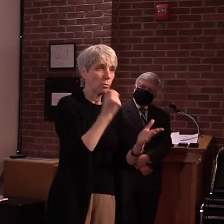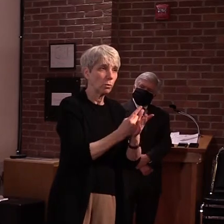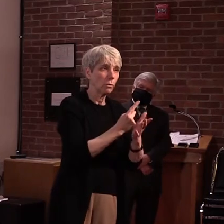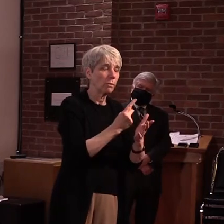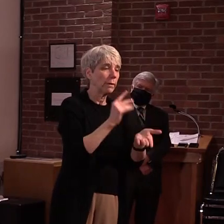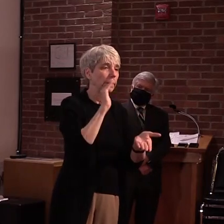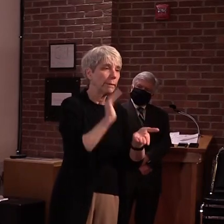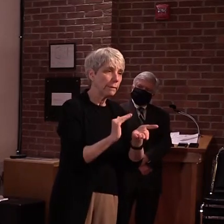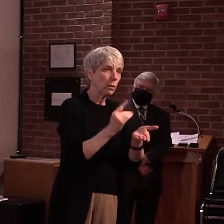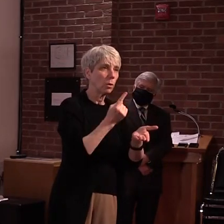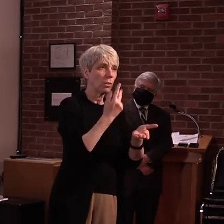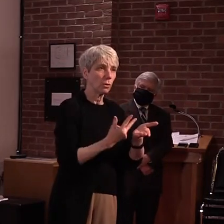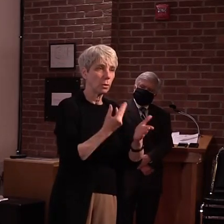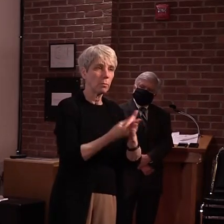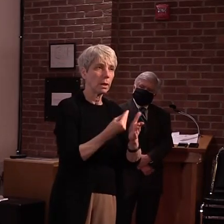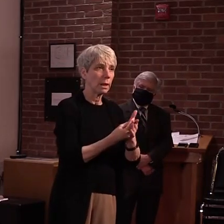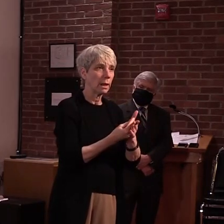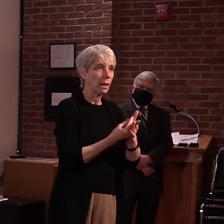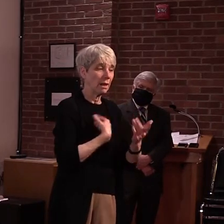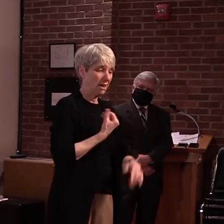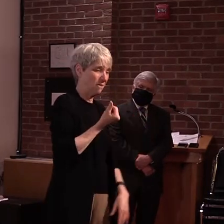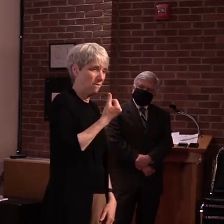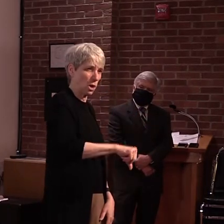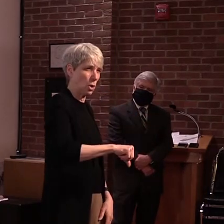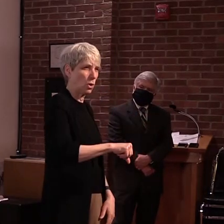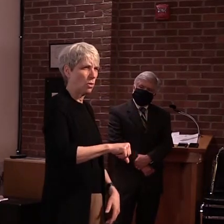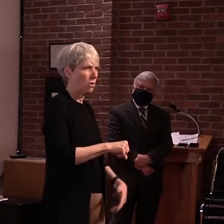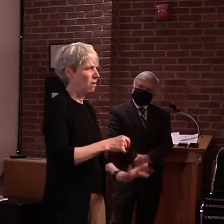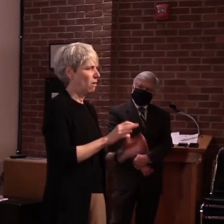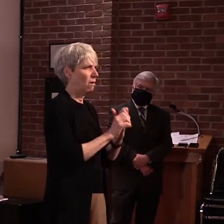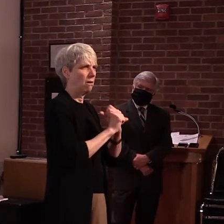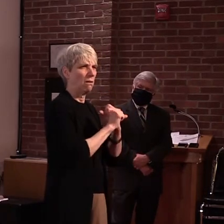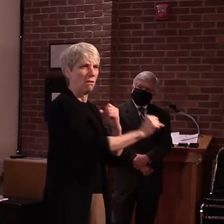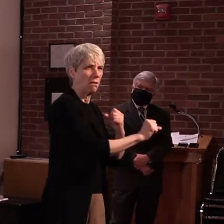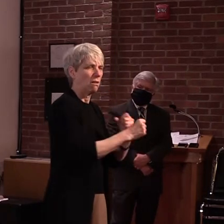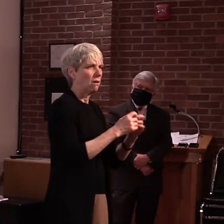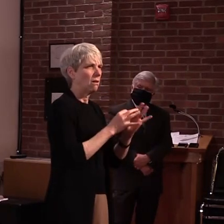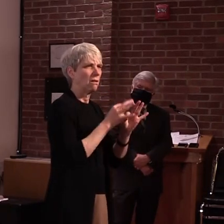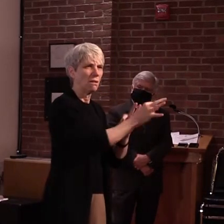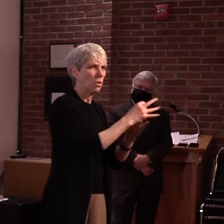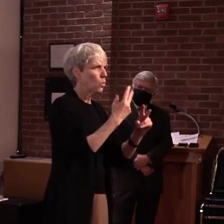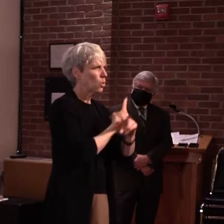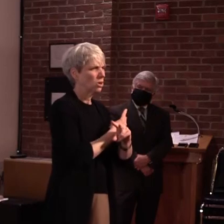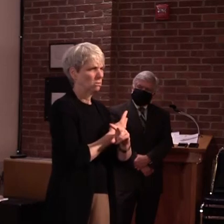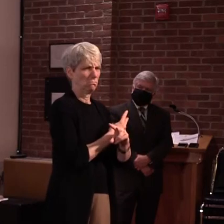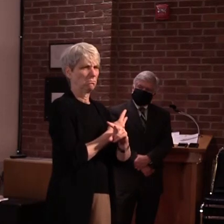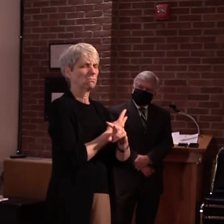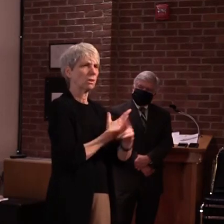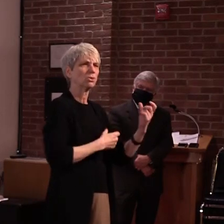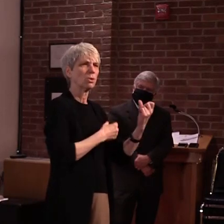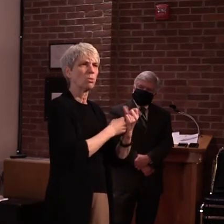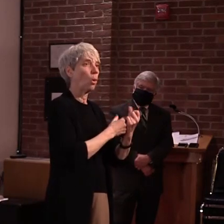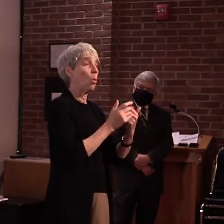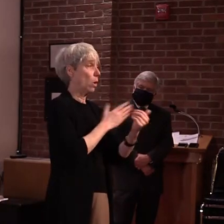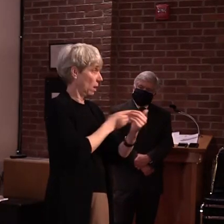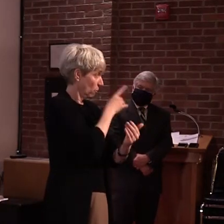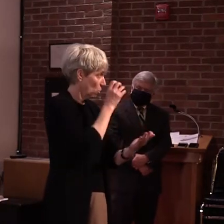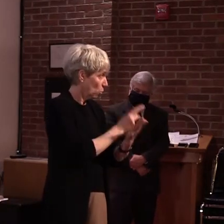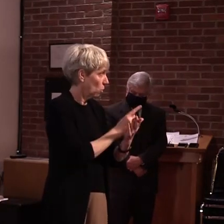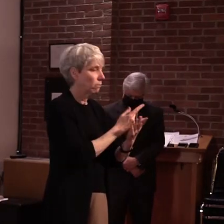say, we need to get that in the hands of Vermonters who are in desperate need, as you know, Tim. So we'll